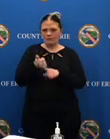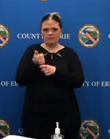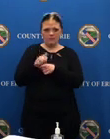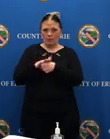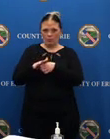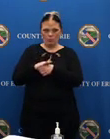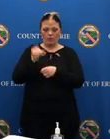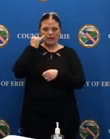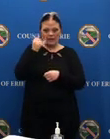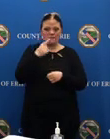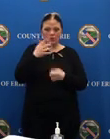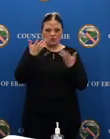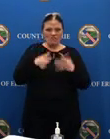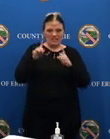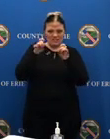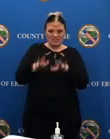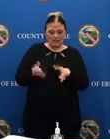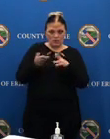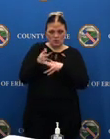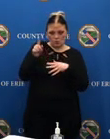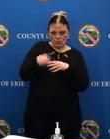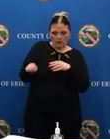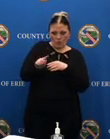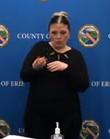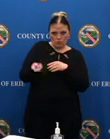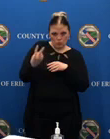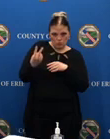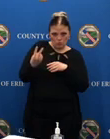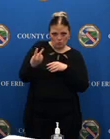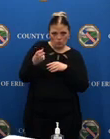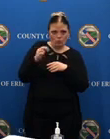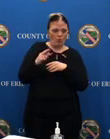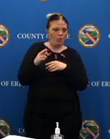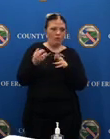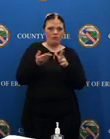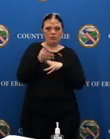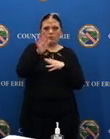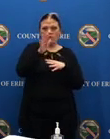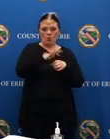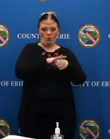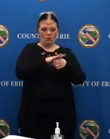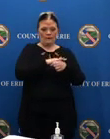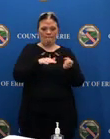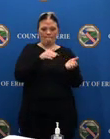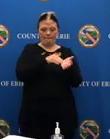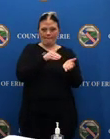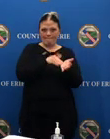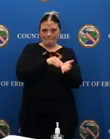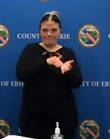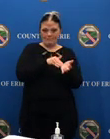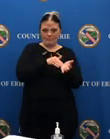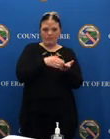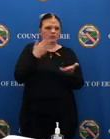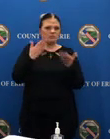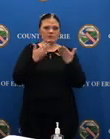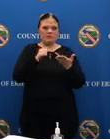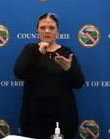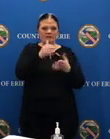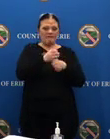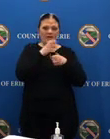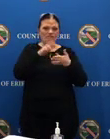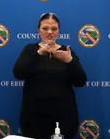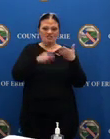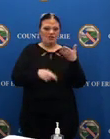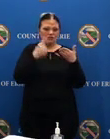are and got a test done by those organizations or was by your local private practice, you're probably not going to get the